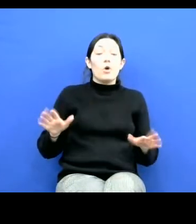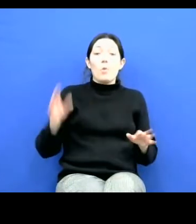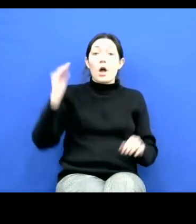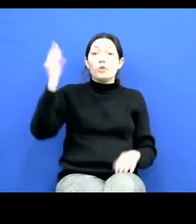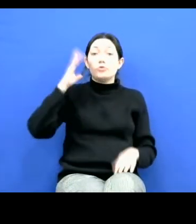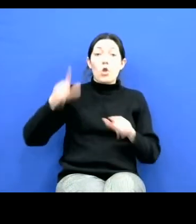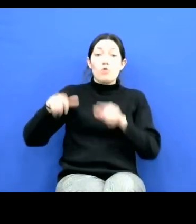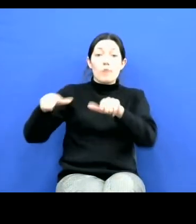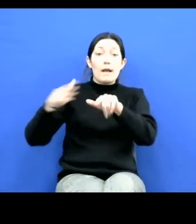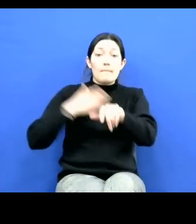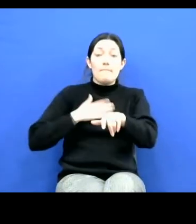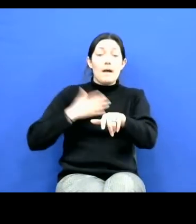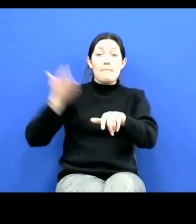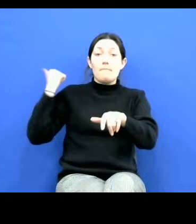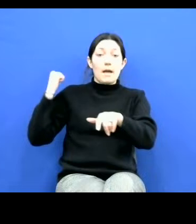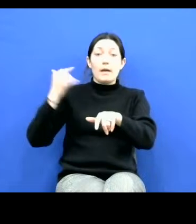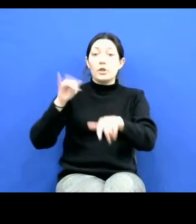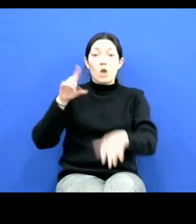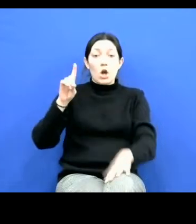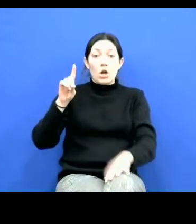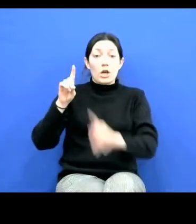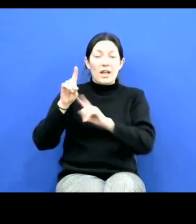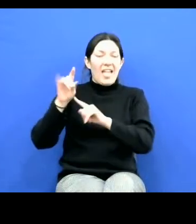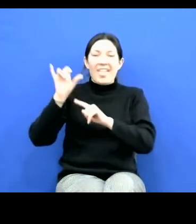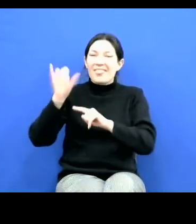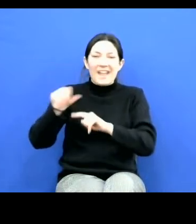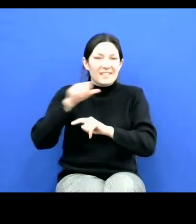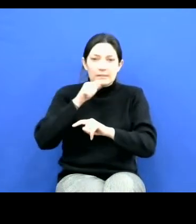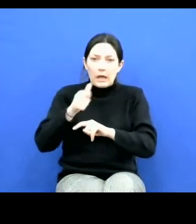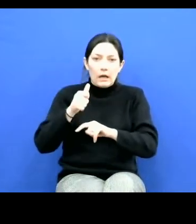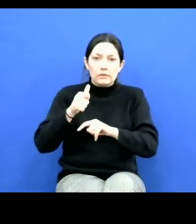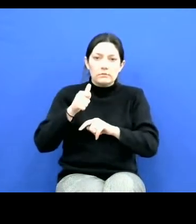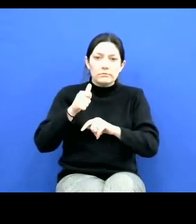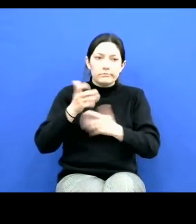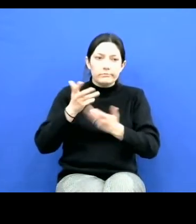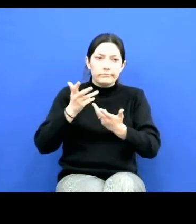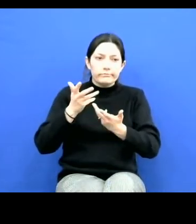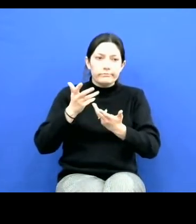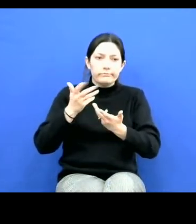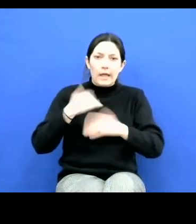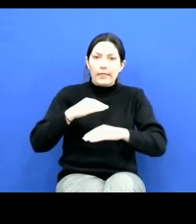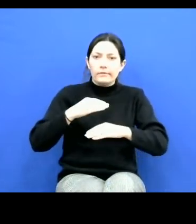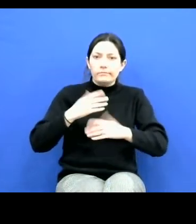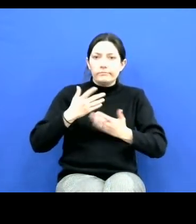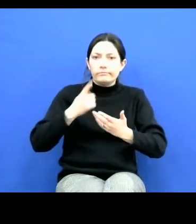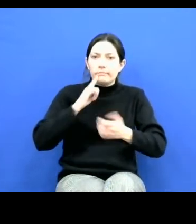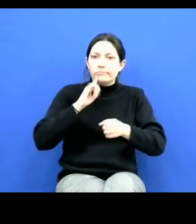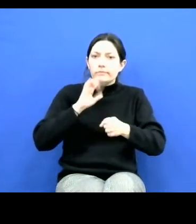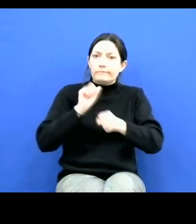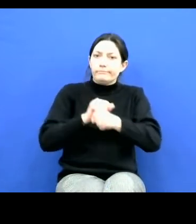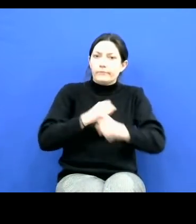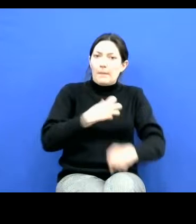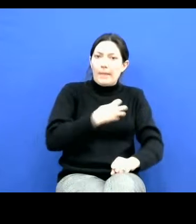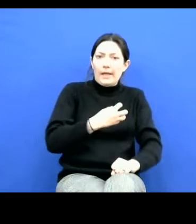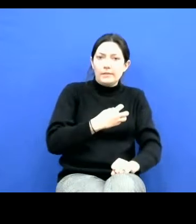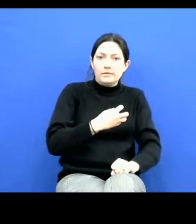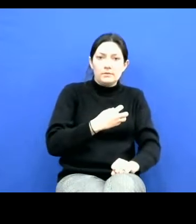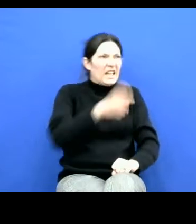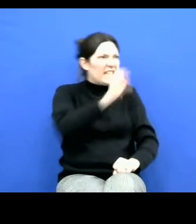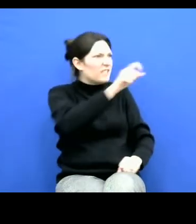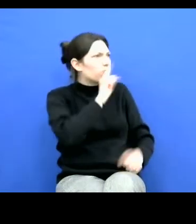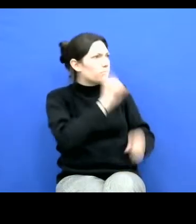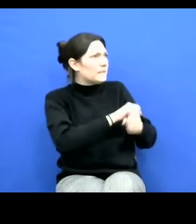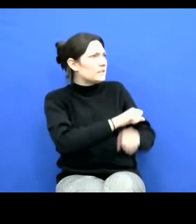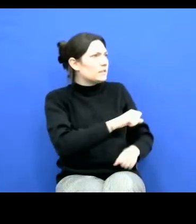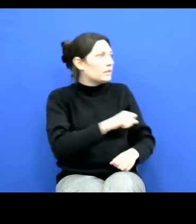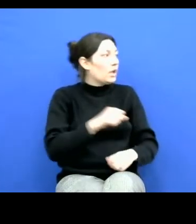That is not a legitimate complaint. I know. It absolutely is, but that's okay. Okay.